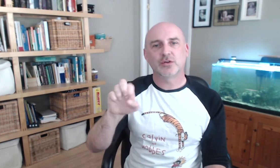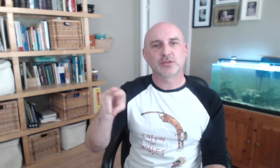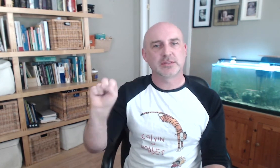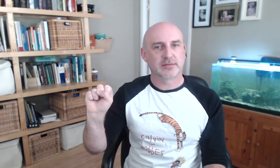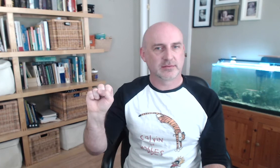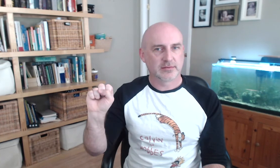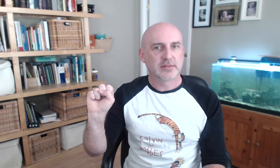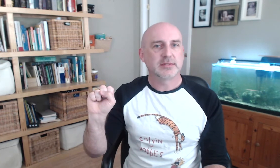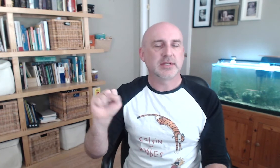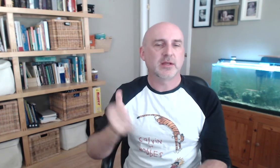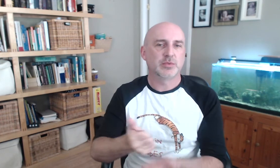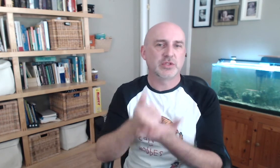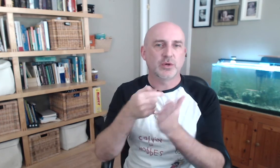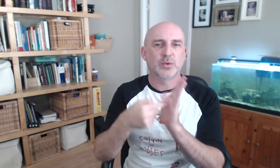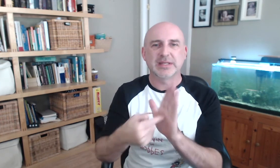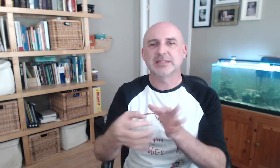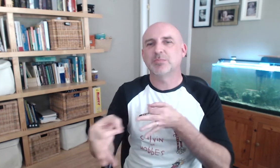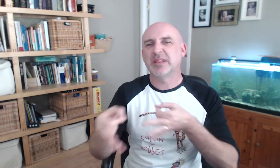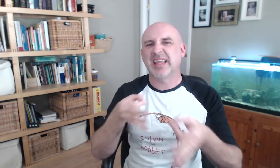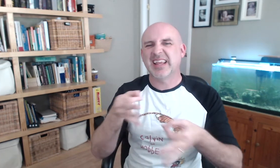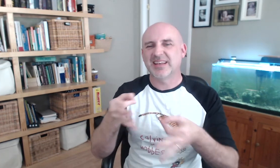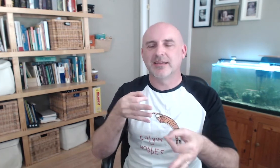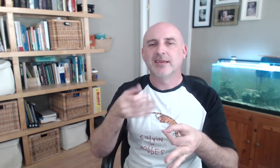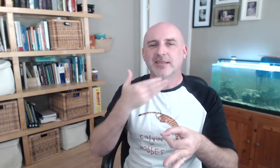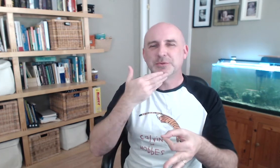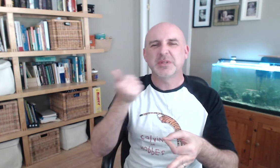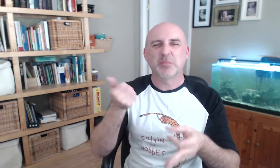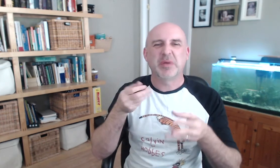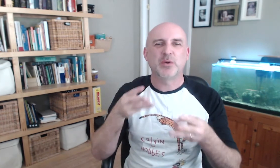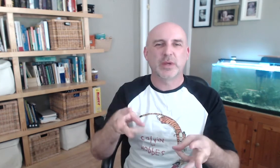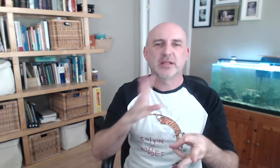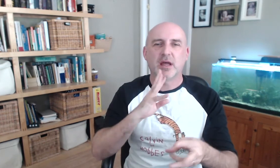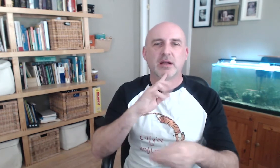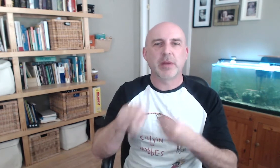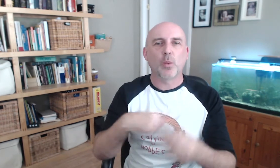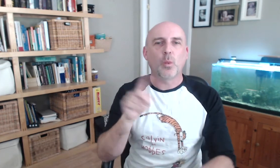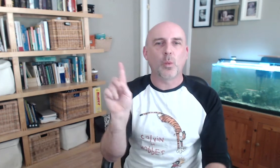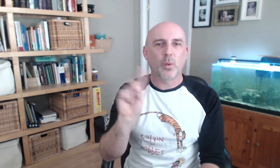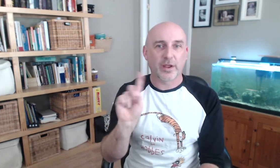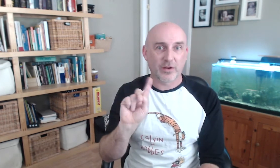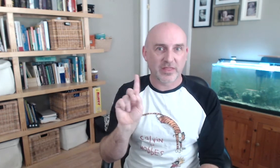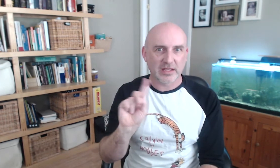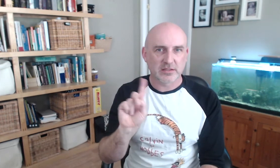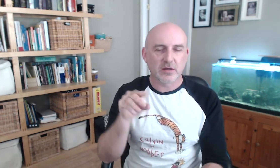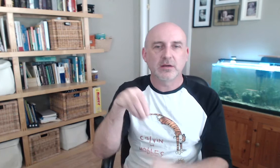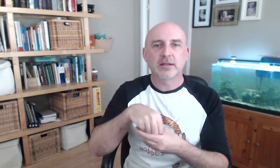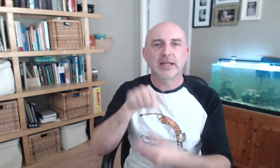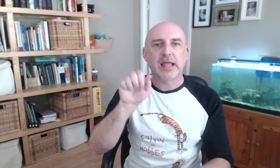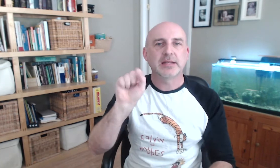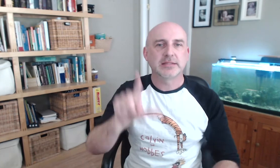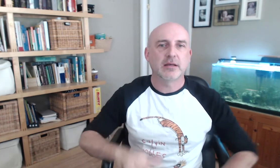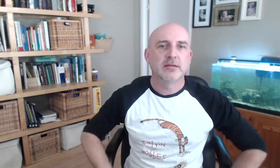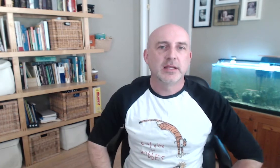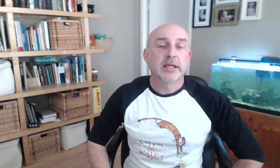classifiers to help show and explain. There's really a better way to talk about where things are in ASL.